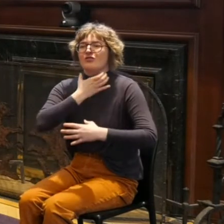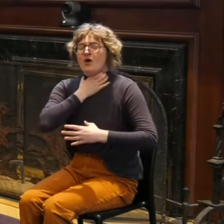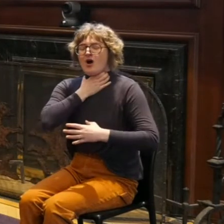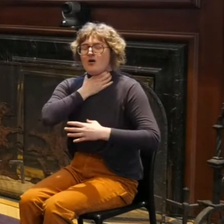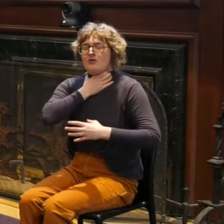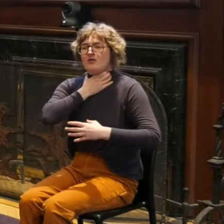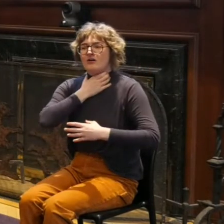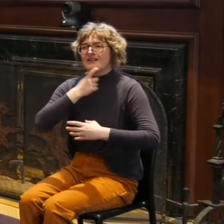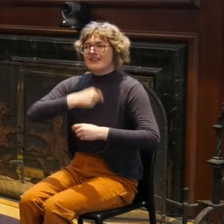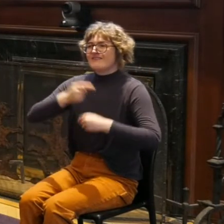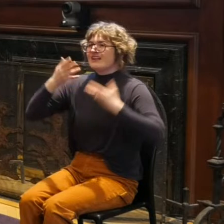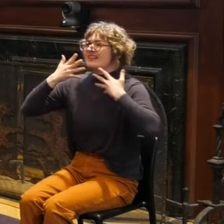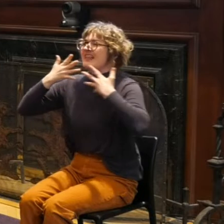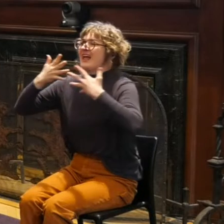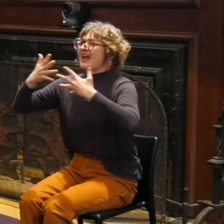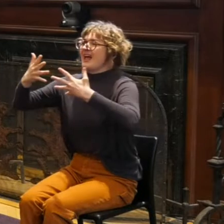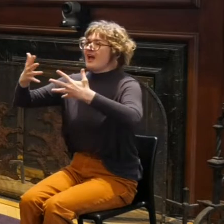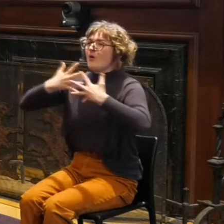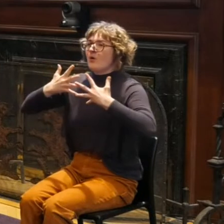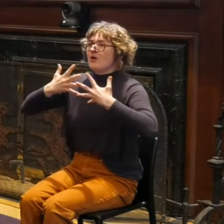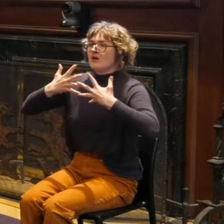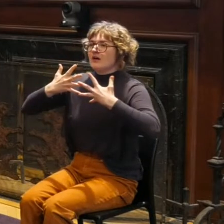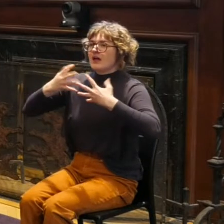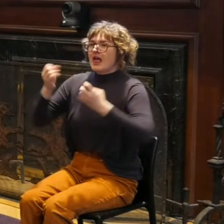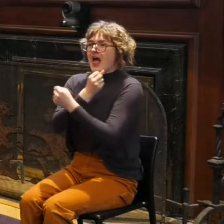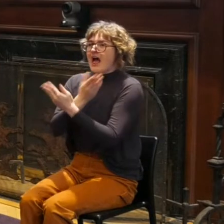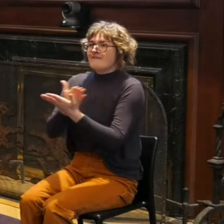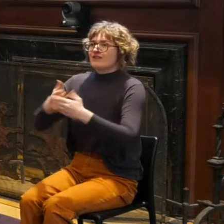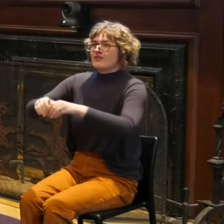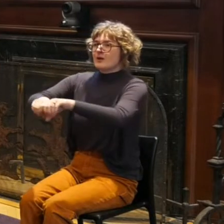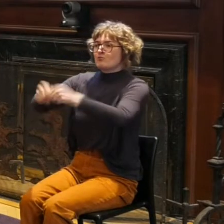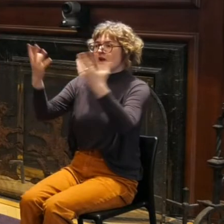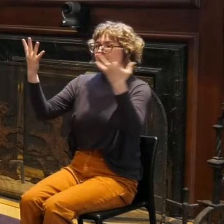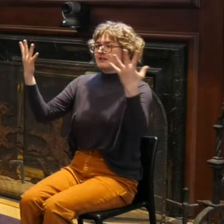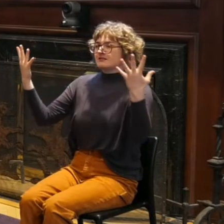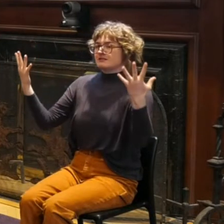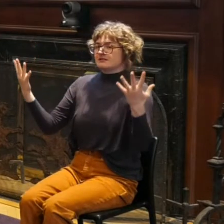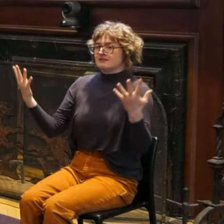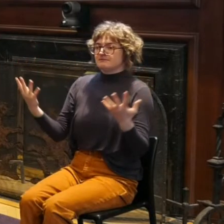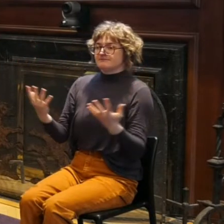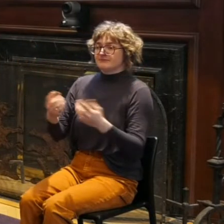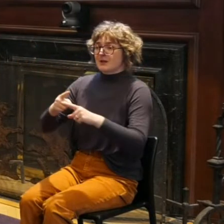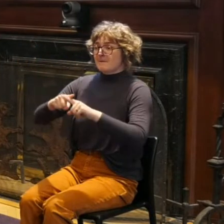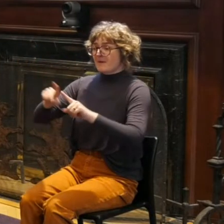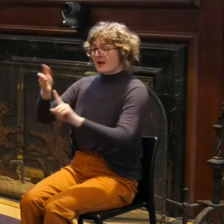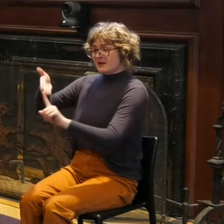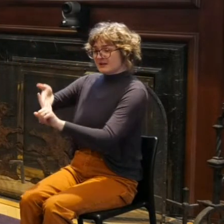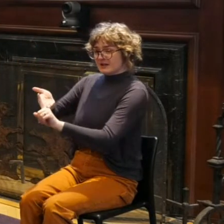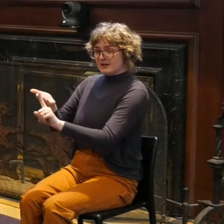and even the air gasps. Everything breaks but him.